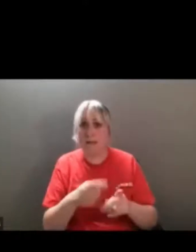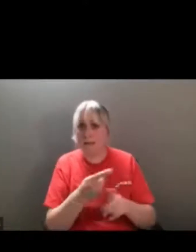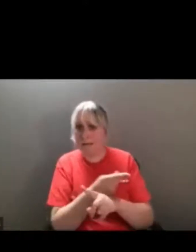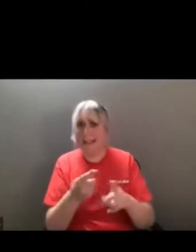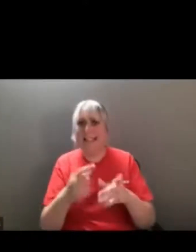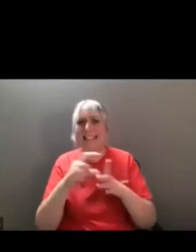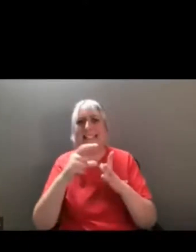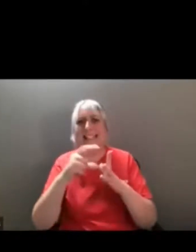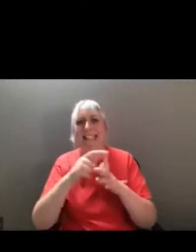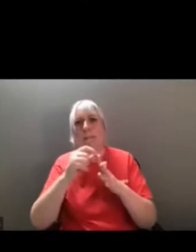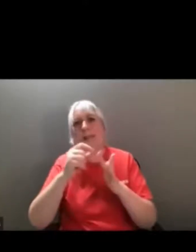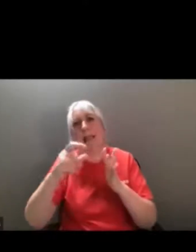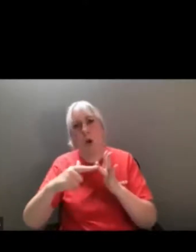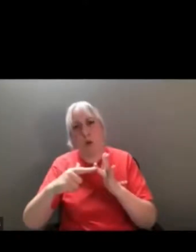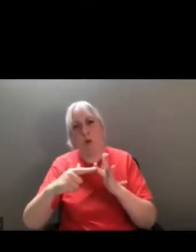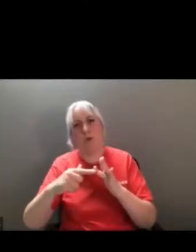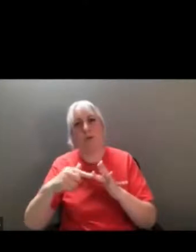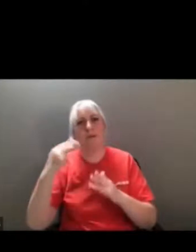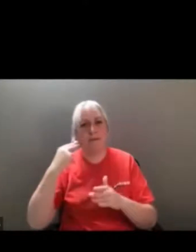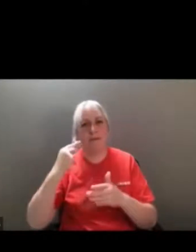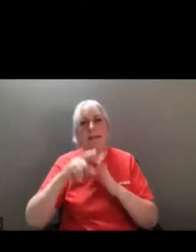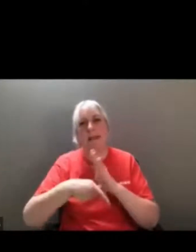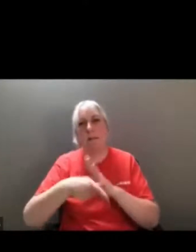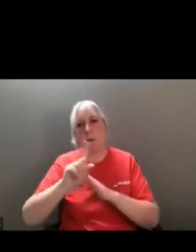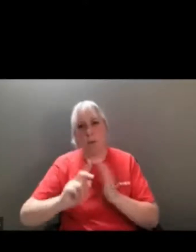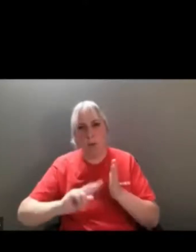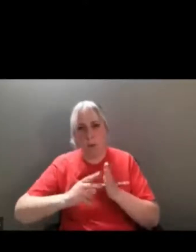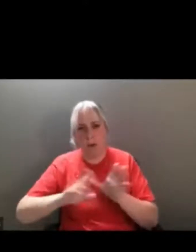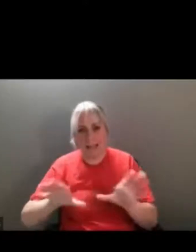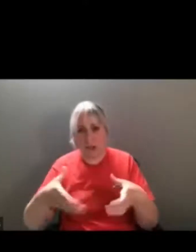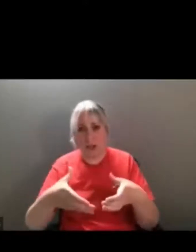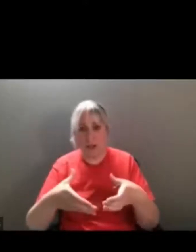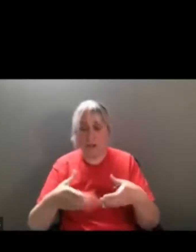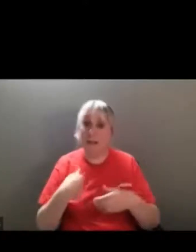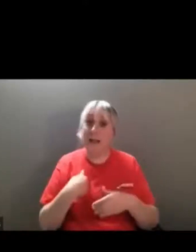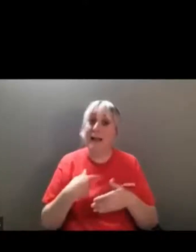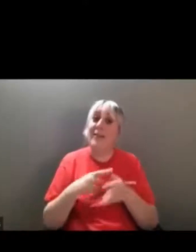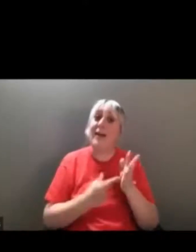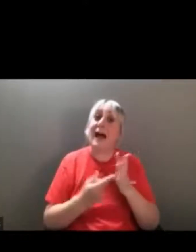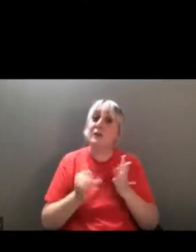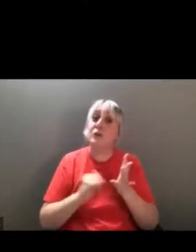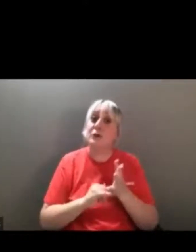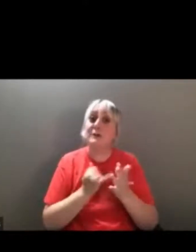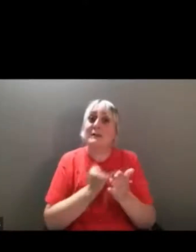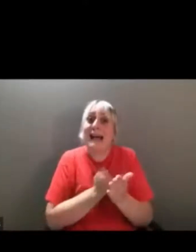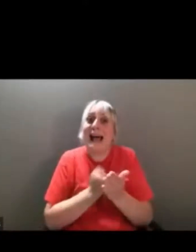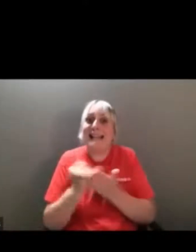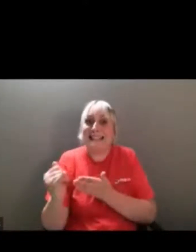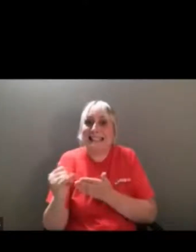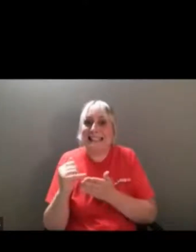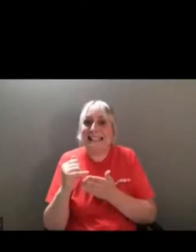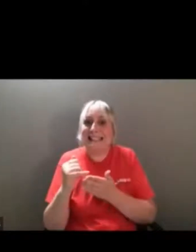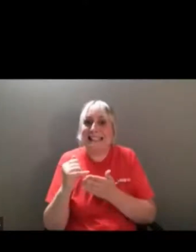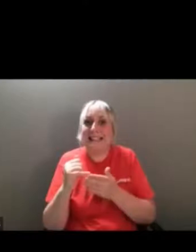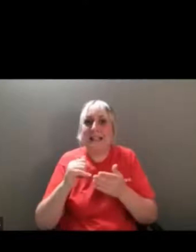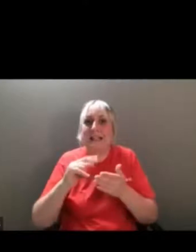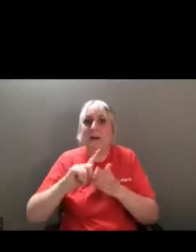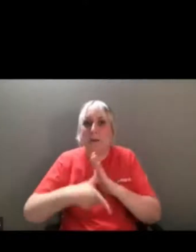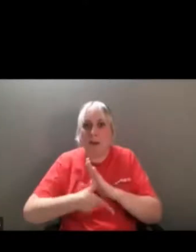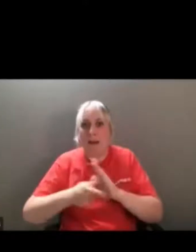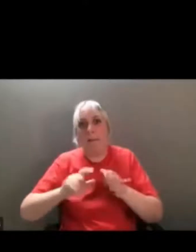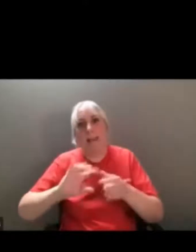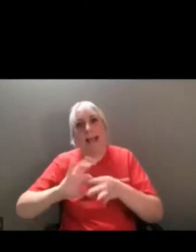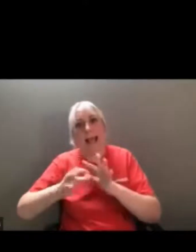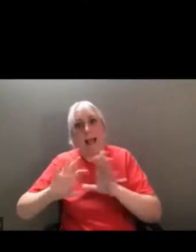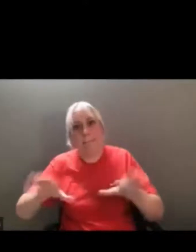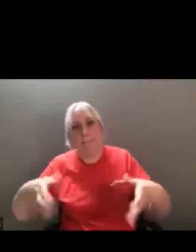activities commenced with our own opening ceremony, which was a parody of the assessment process. Over the week, there was a day of protests outside